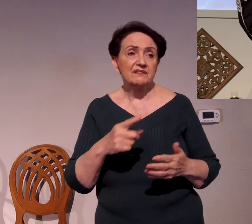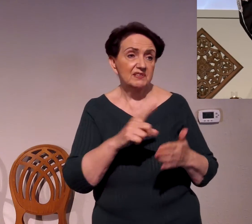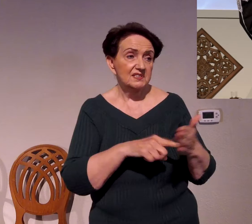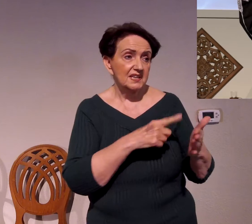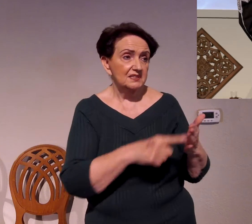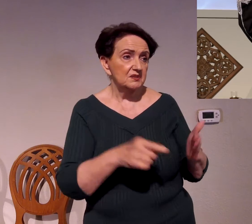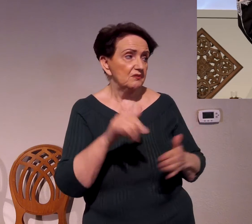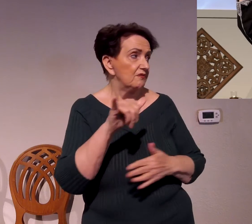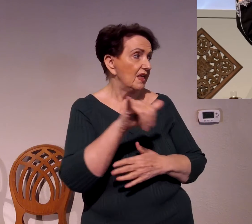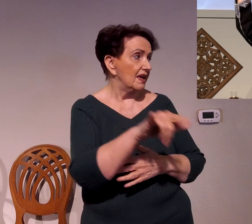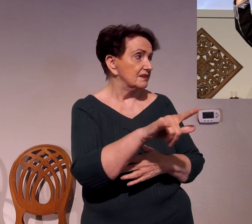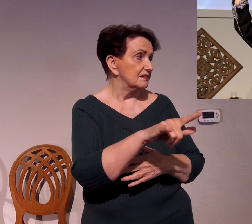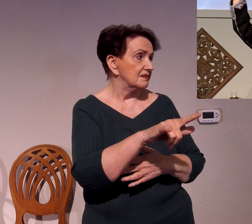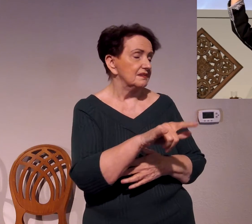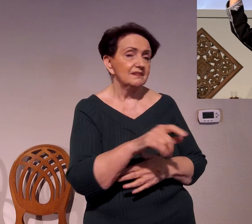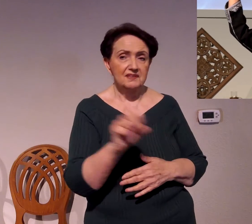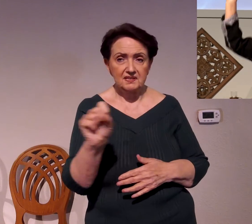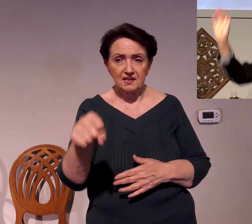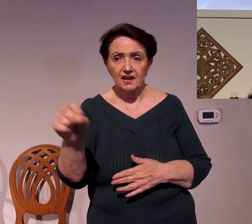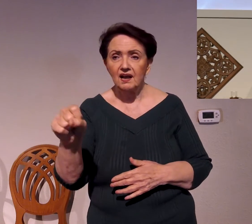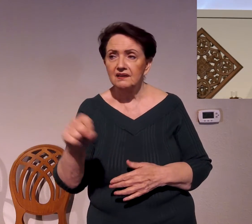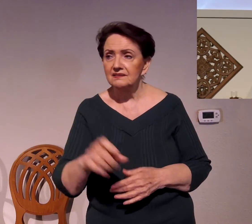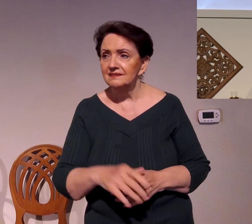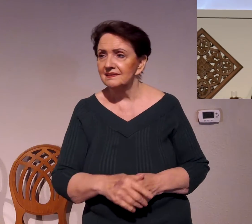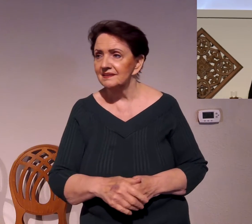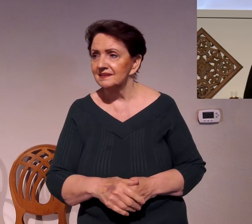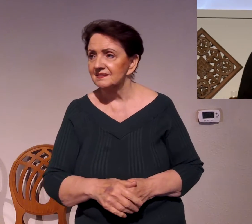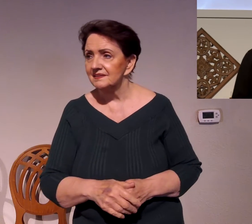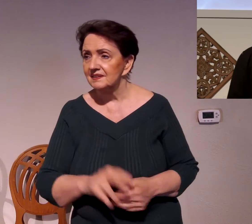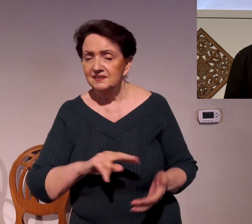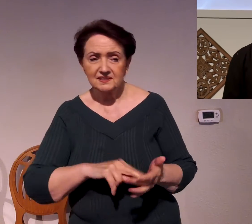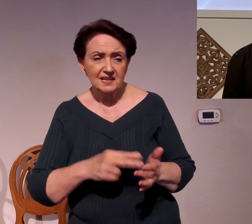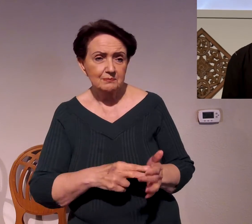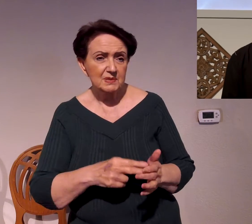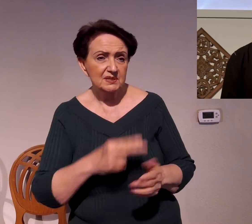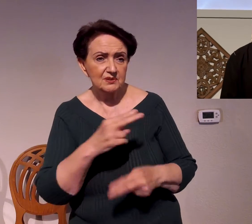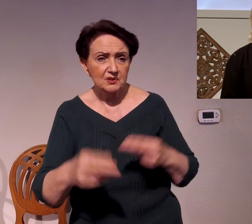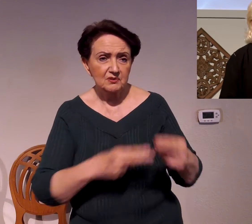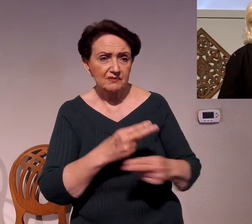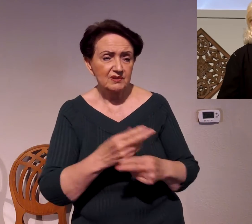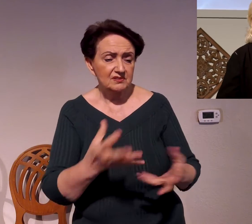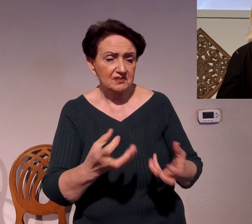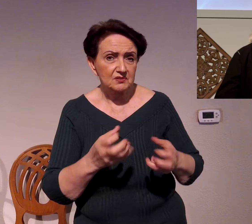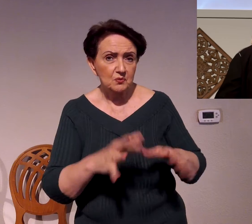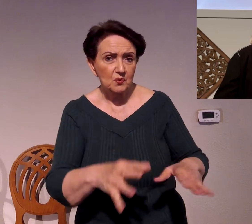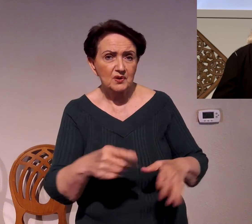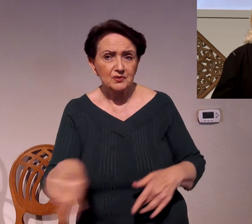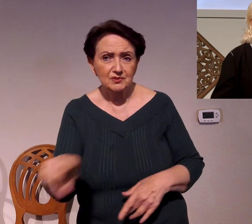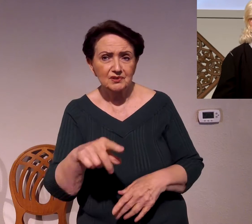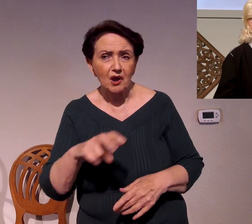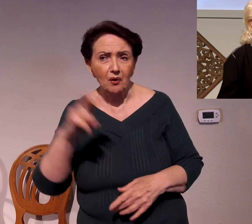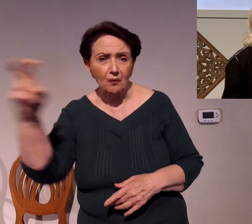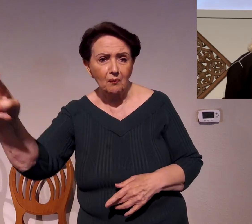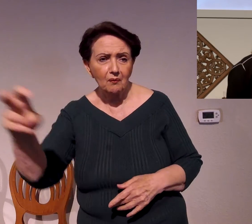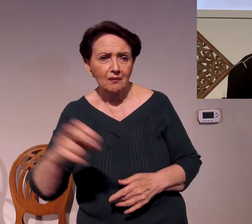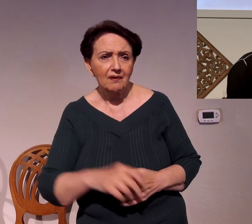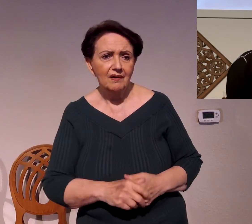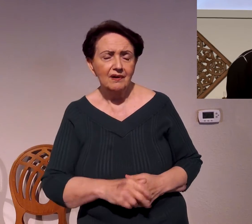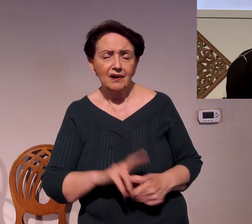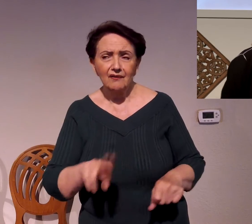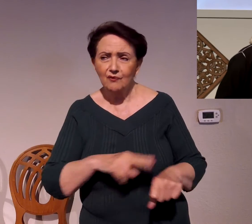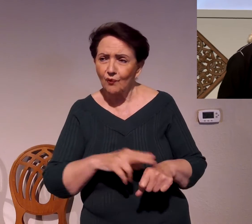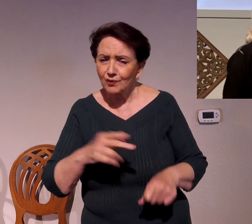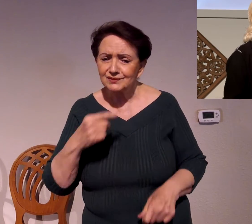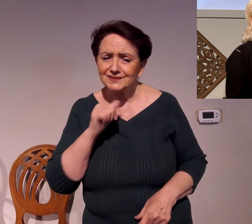flight? Yeah. Does that mean the universe didn't want you to go? No, of course